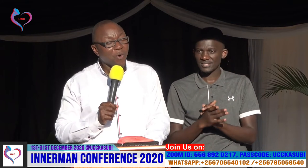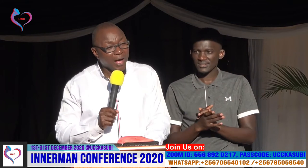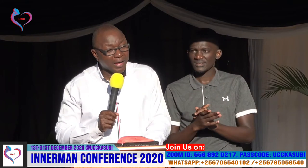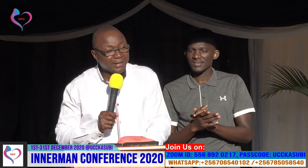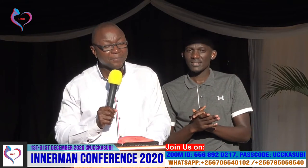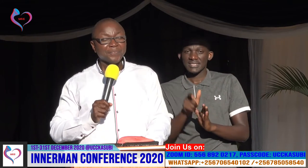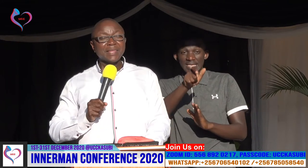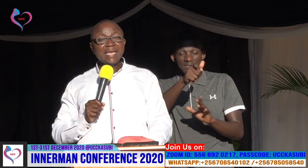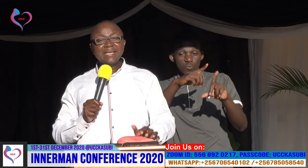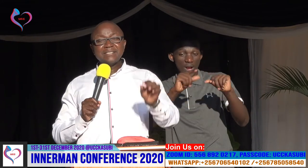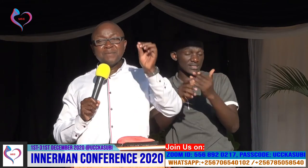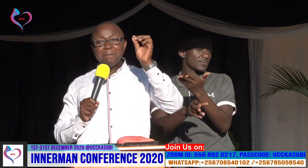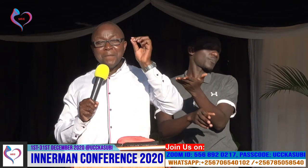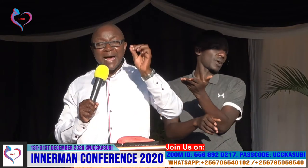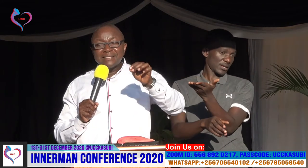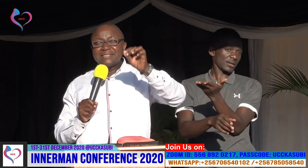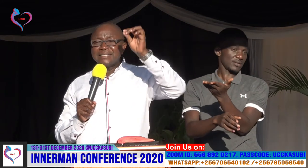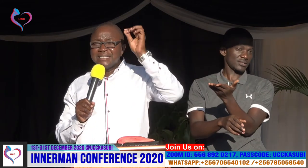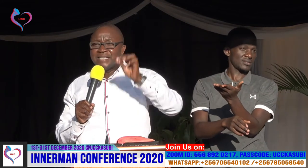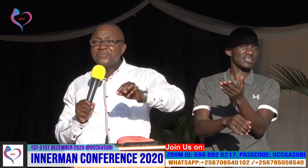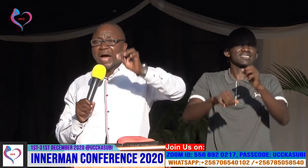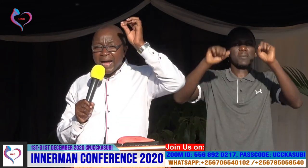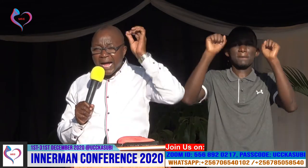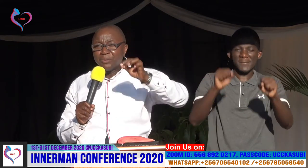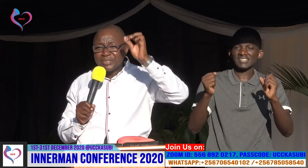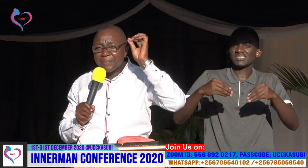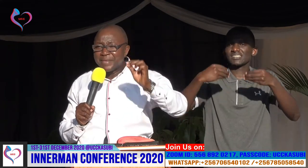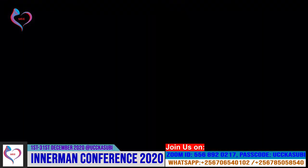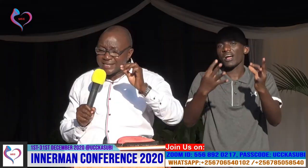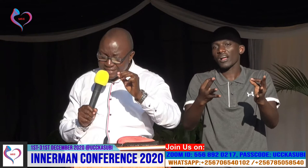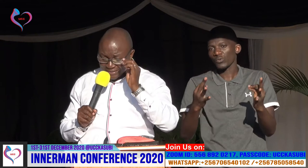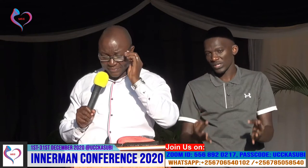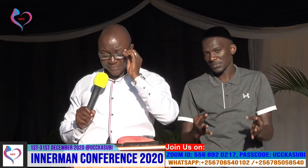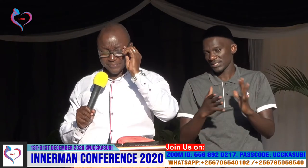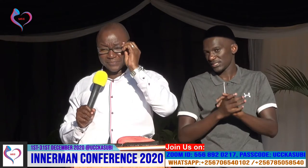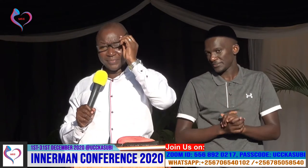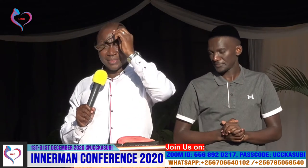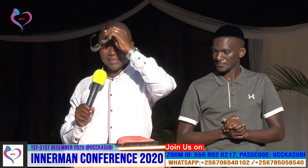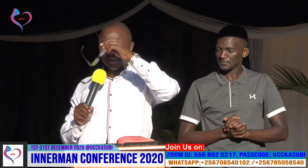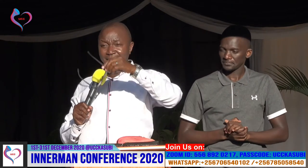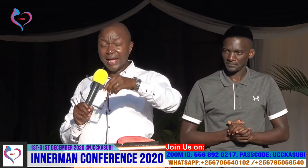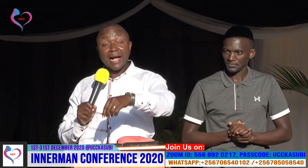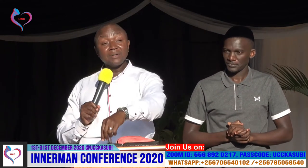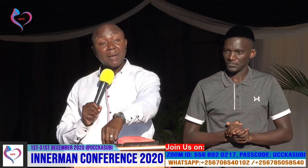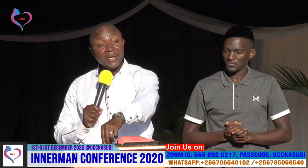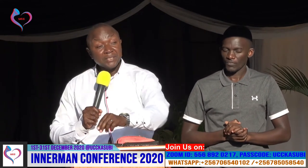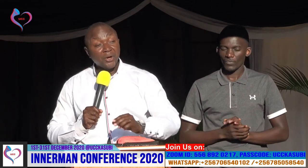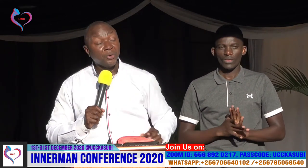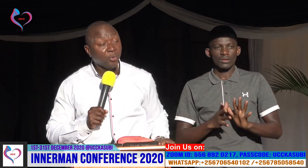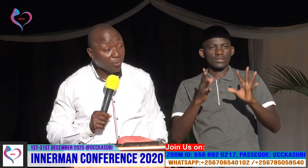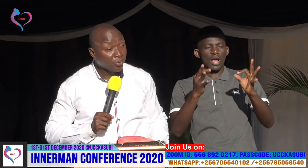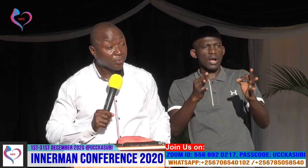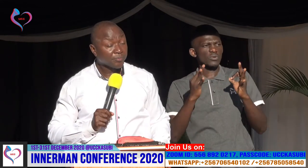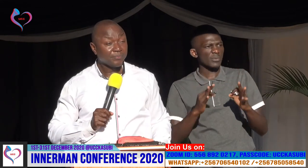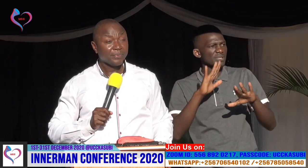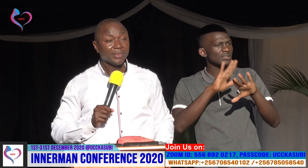key word is must give accountability. Ntibaino kuembalira. Accountability on